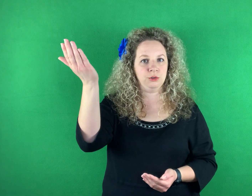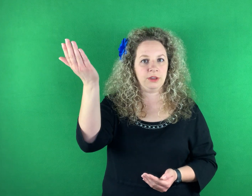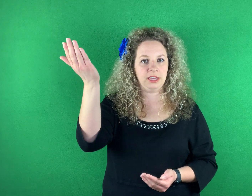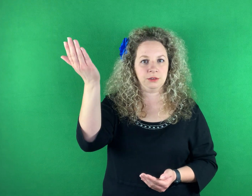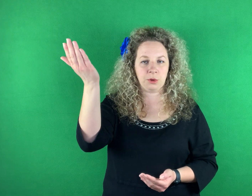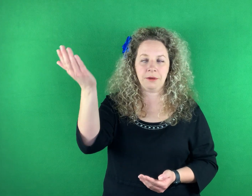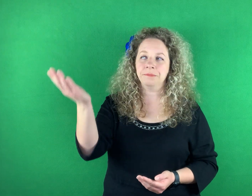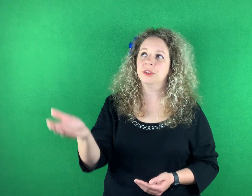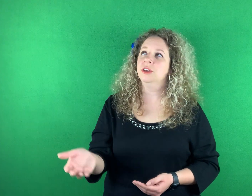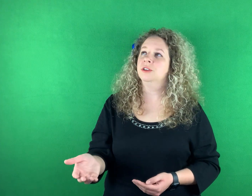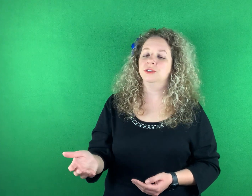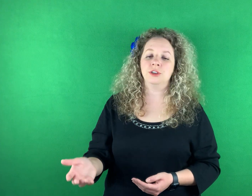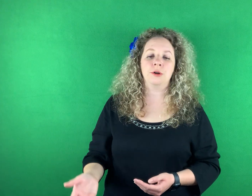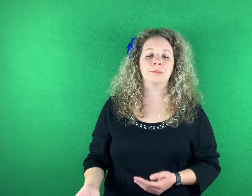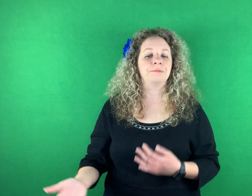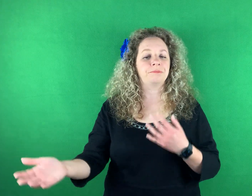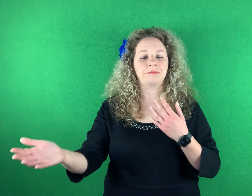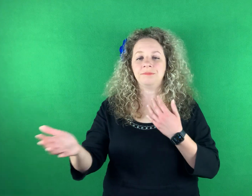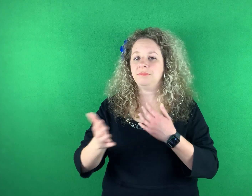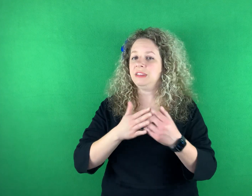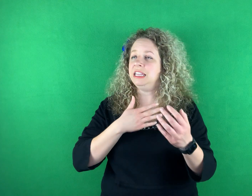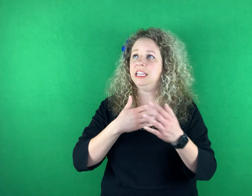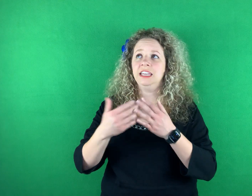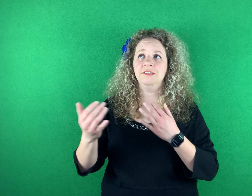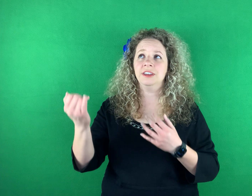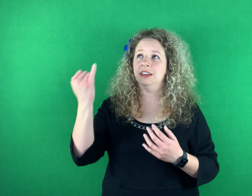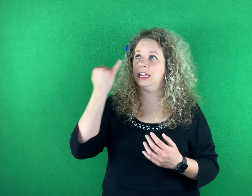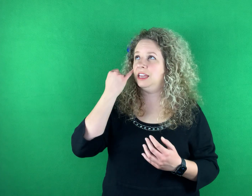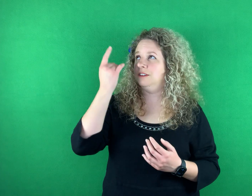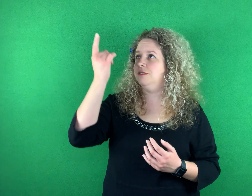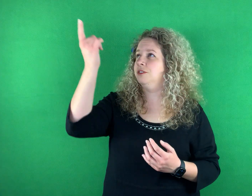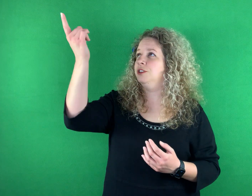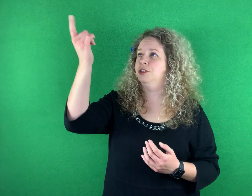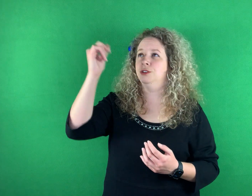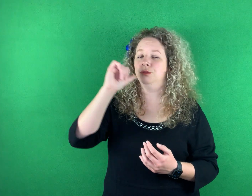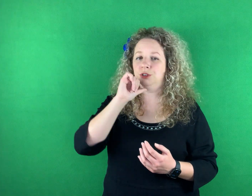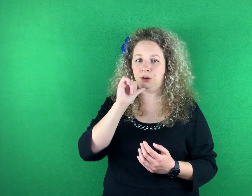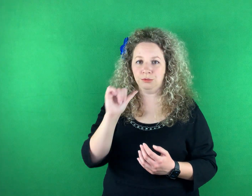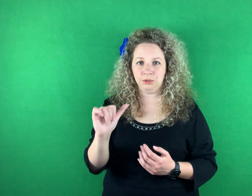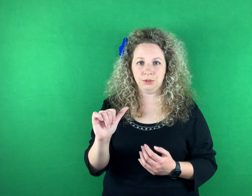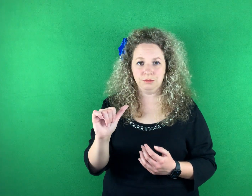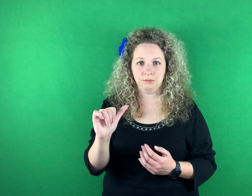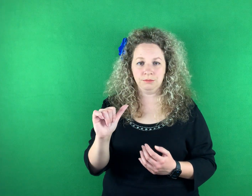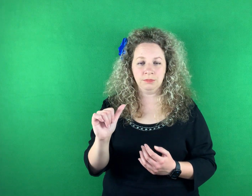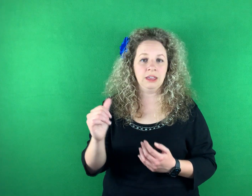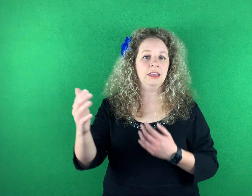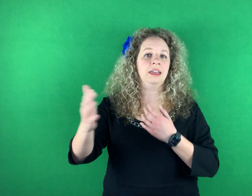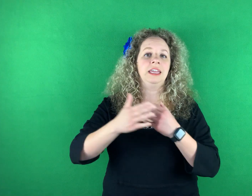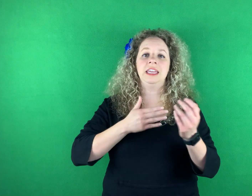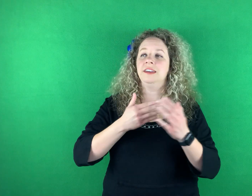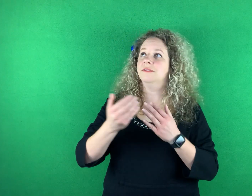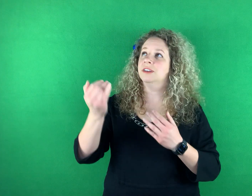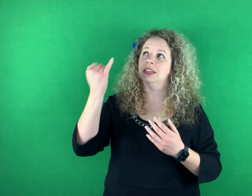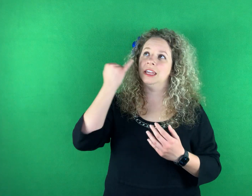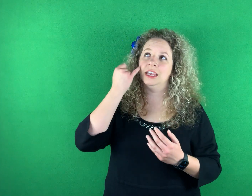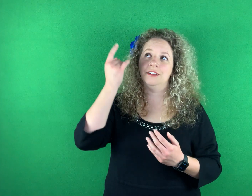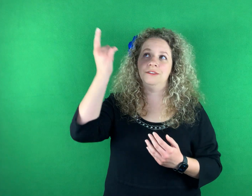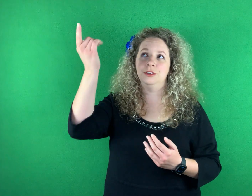doing it as well. So even if you don't, even if